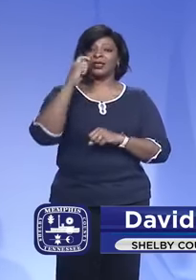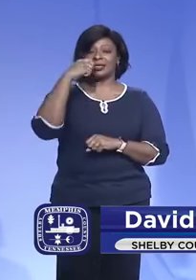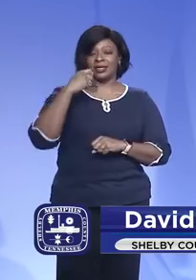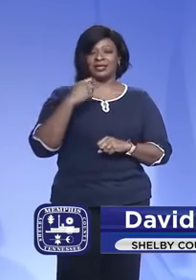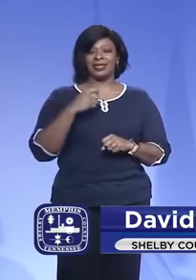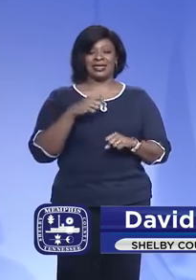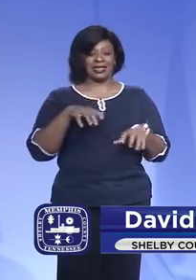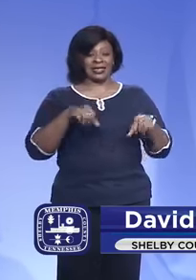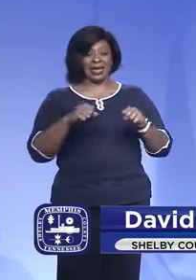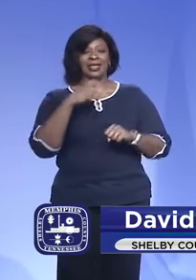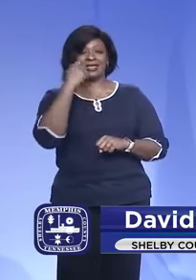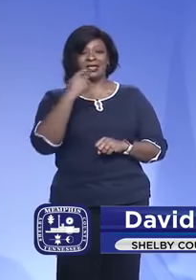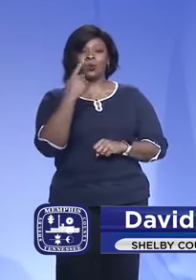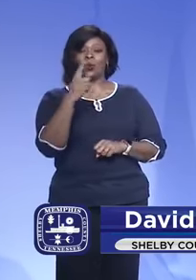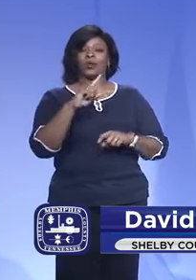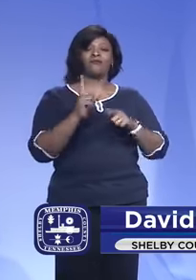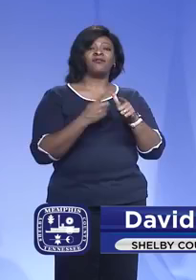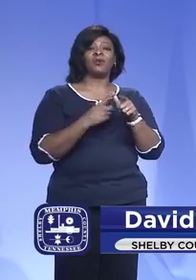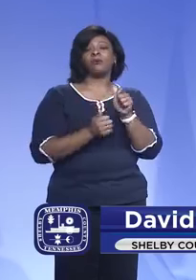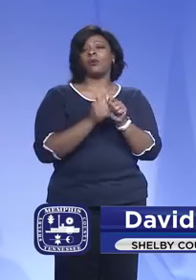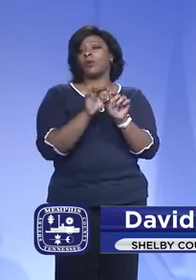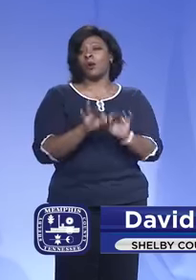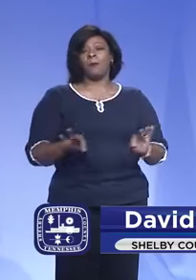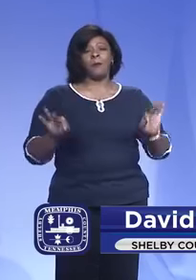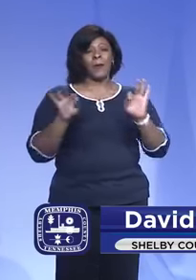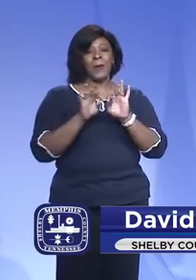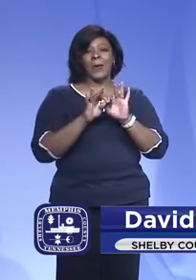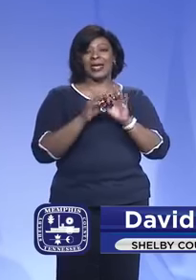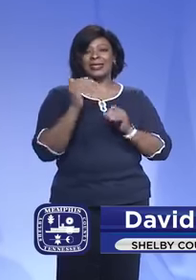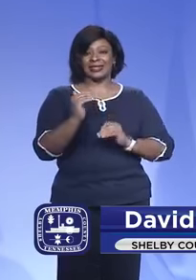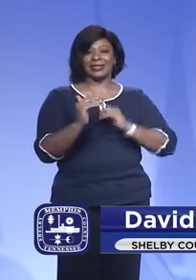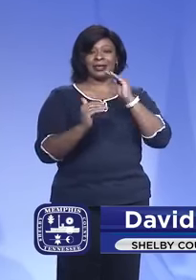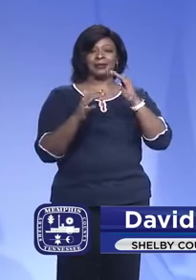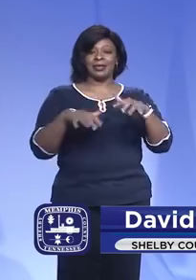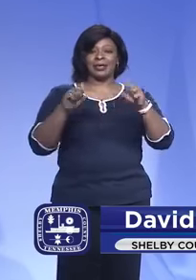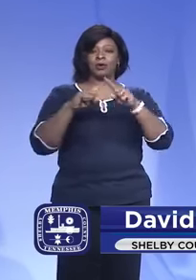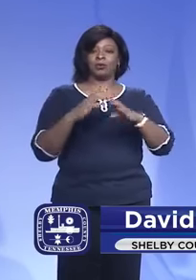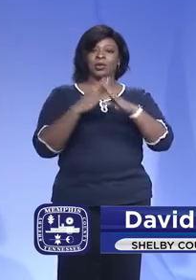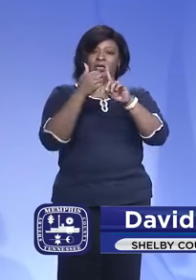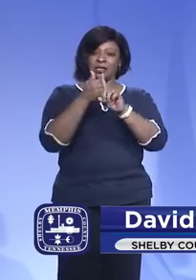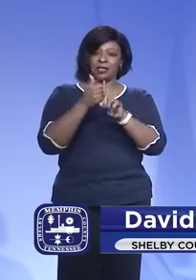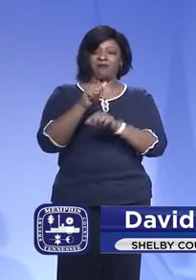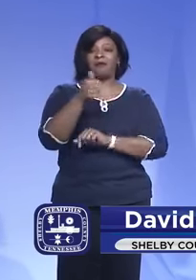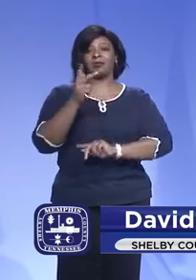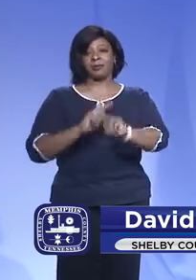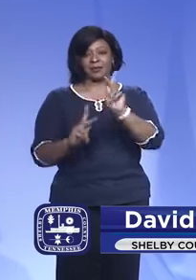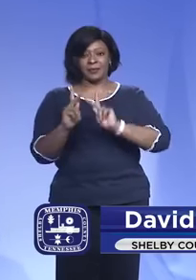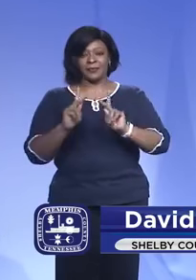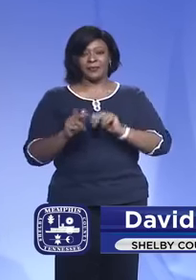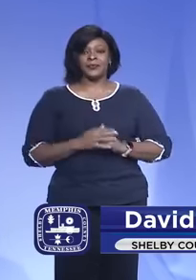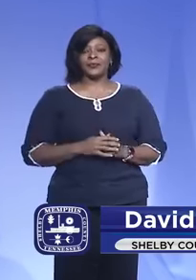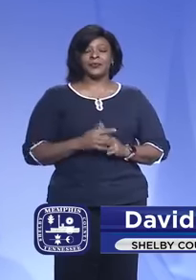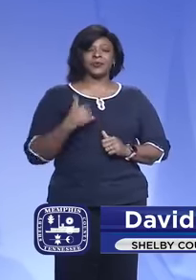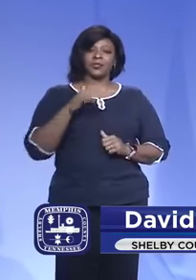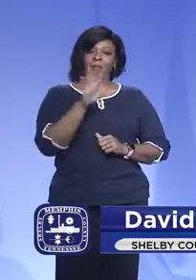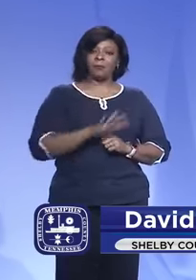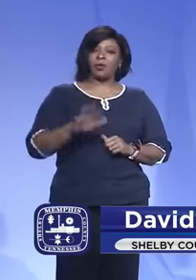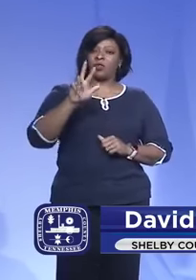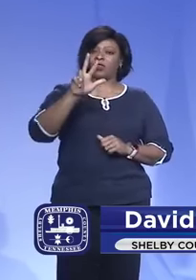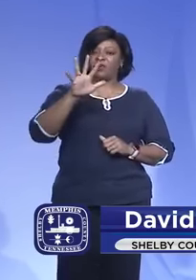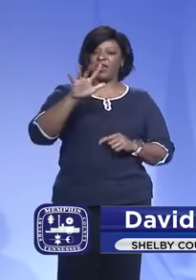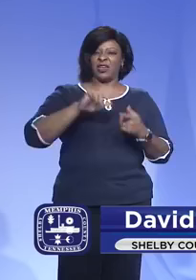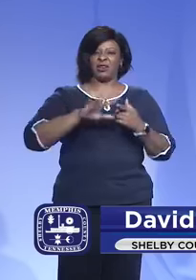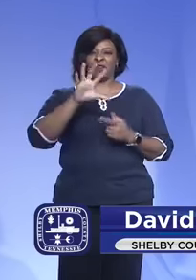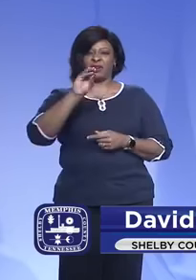being tested is one of the first most important steps that someone can take to protect themselves and others. We have about 35 to